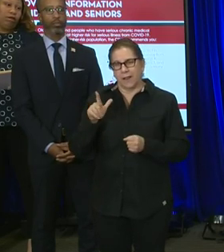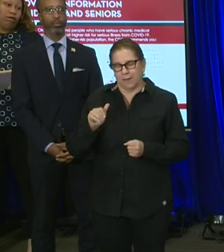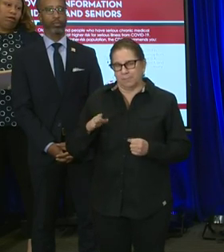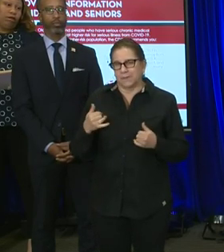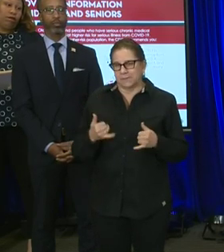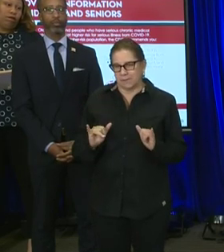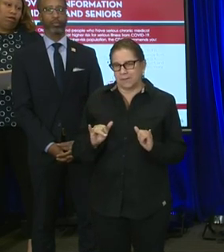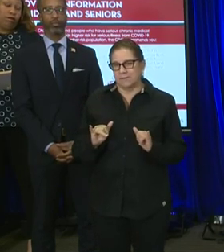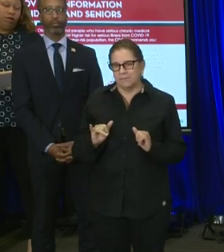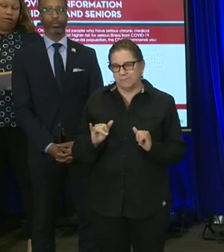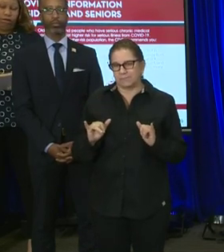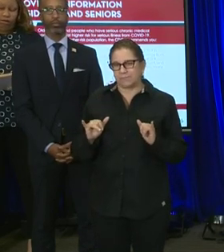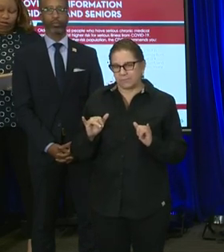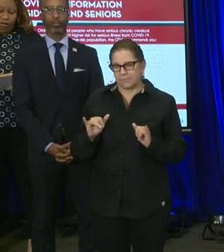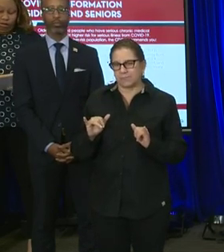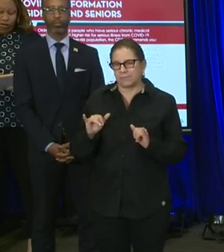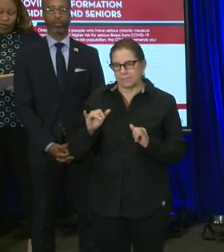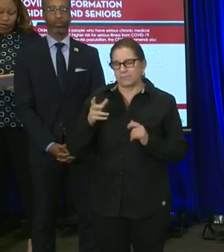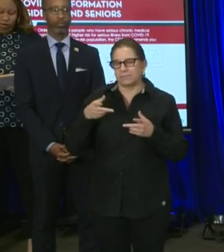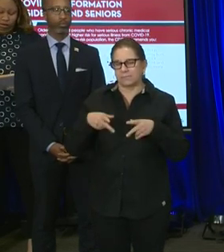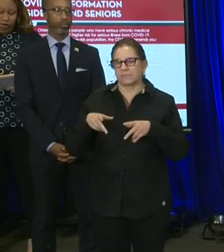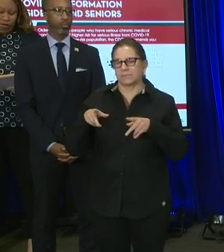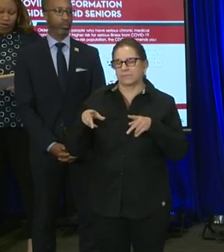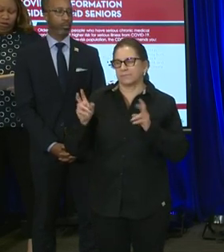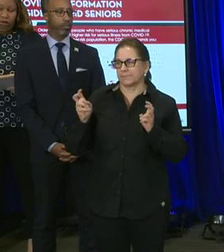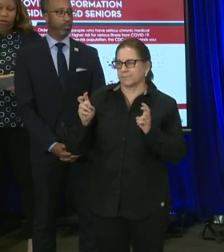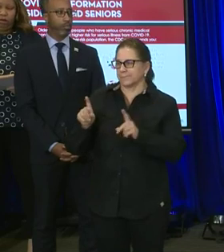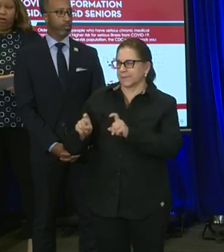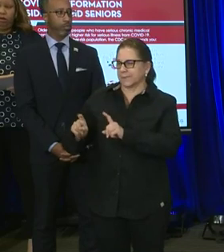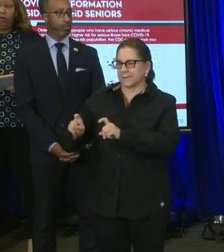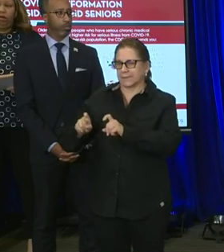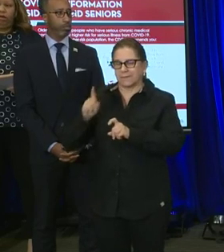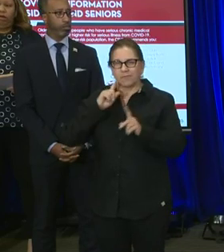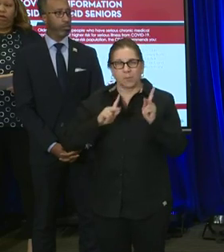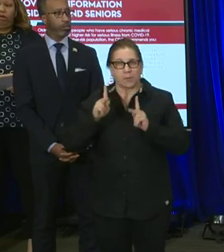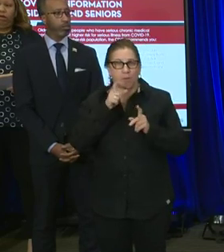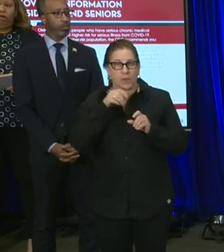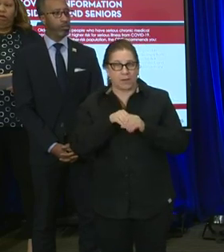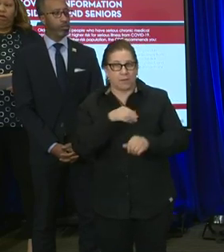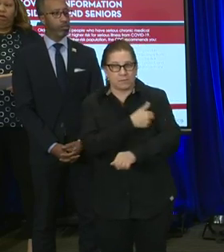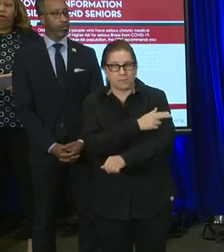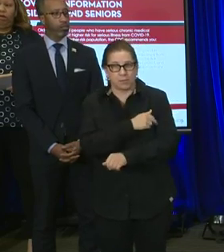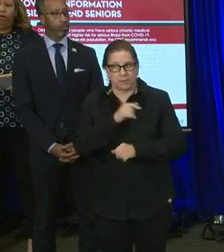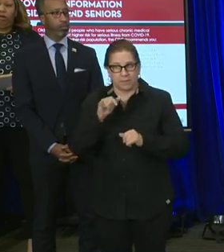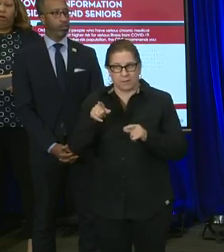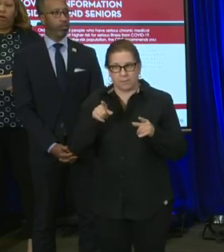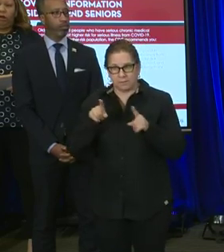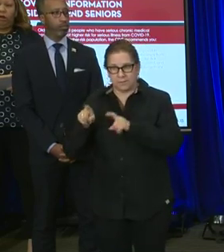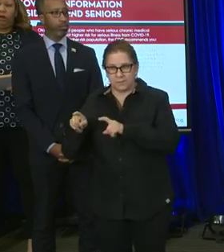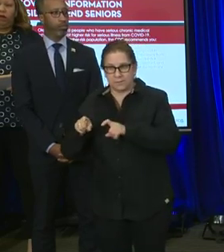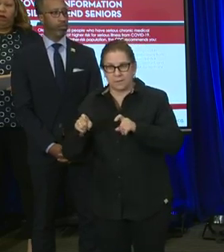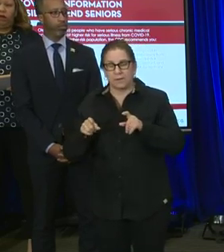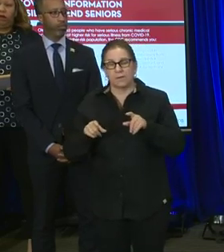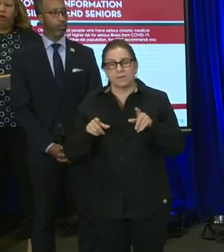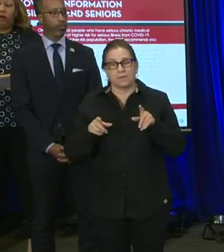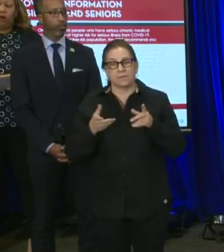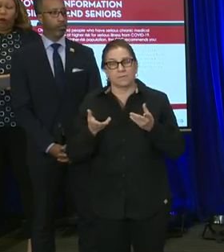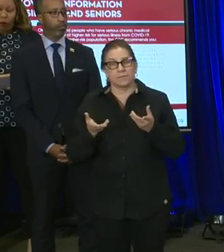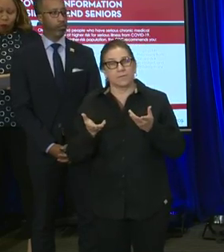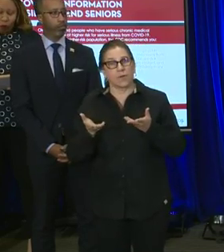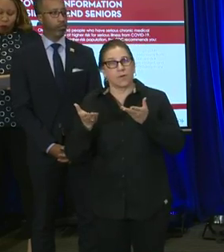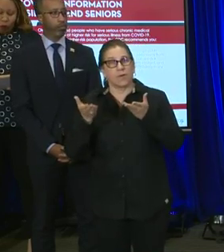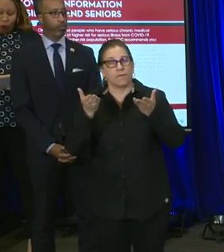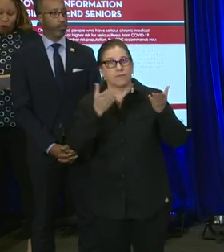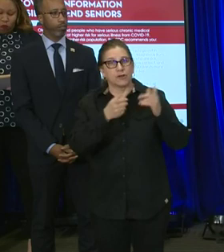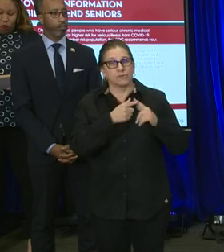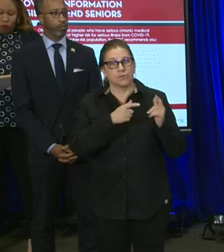are in inpatient environments. And we have extended the invitation to all of our hospitals in the District of Columbia to use